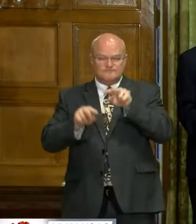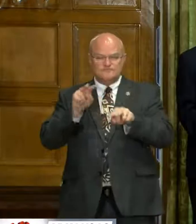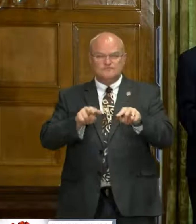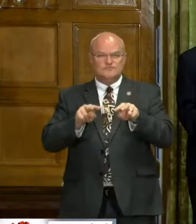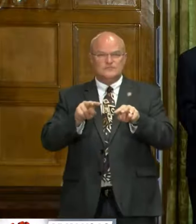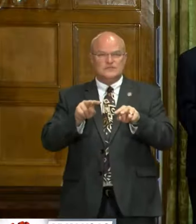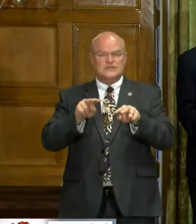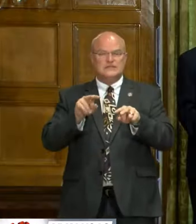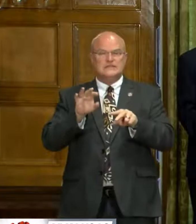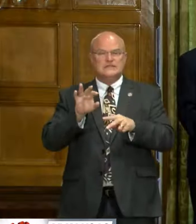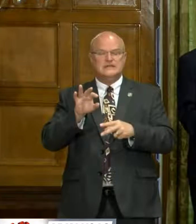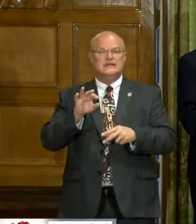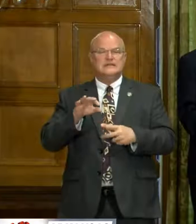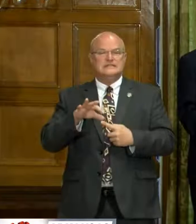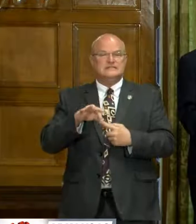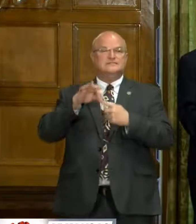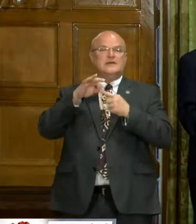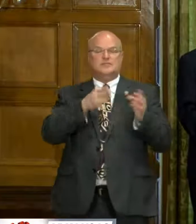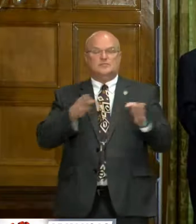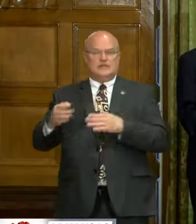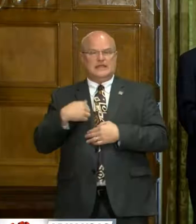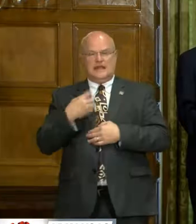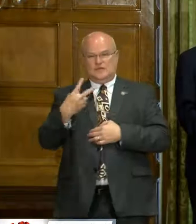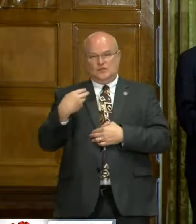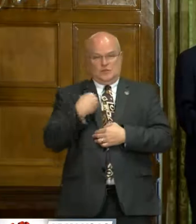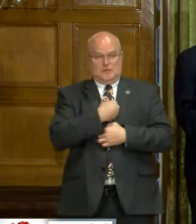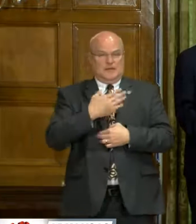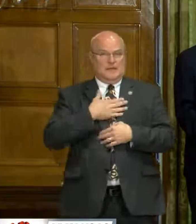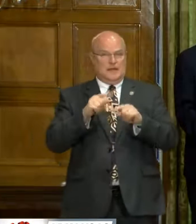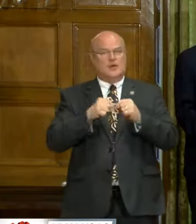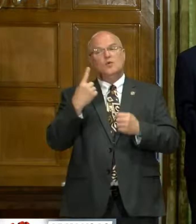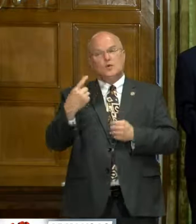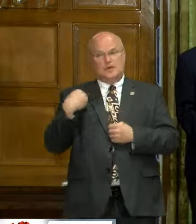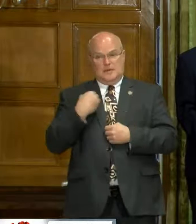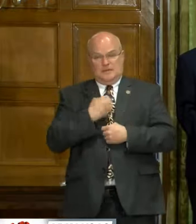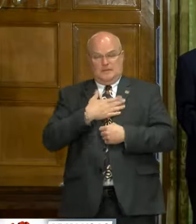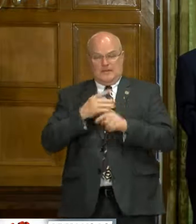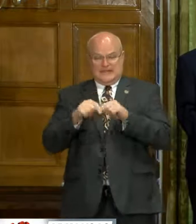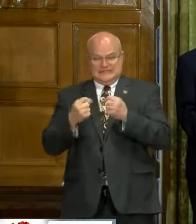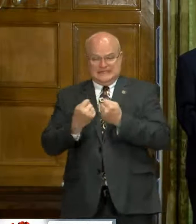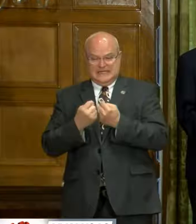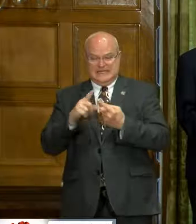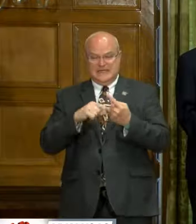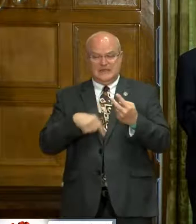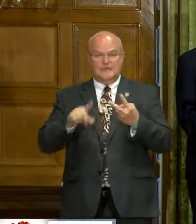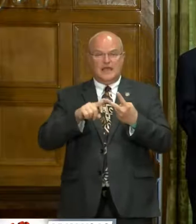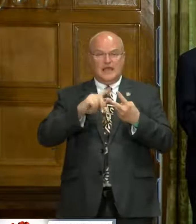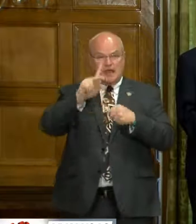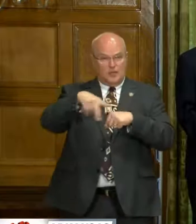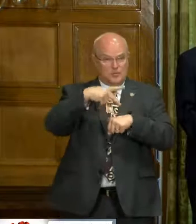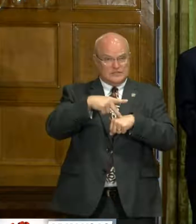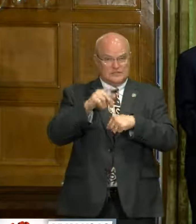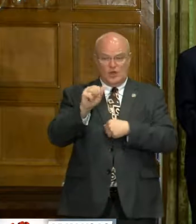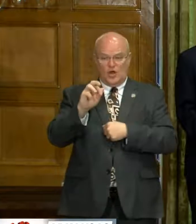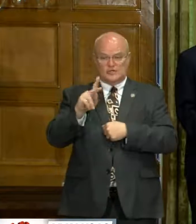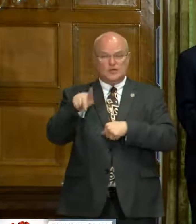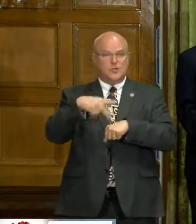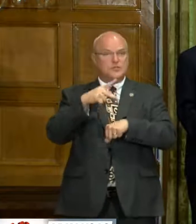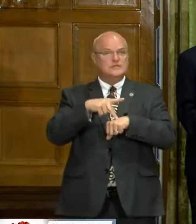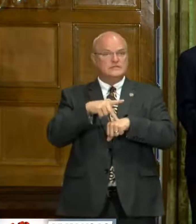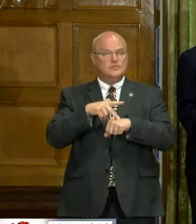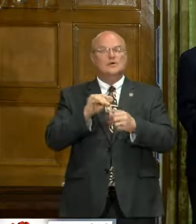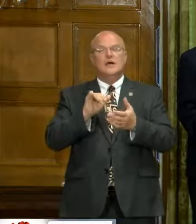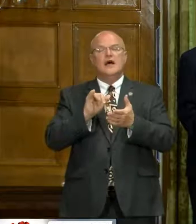at contingencies. I have two members of my team, well, one member of my team and a principal, an Arkansas